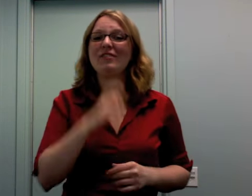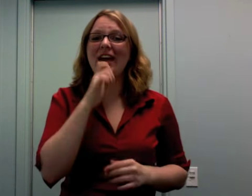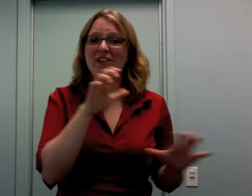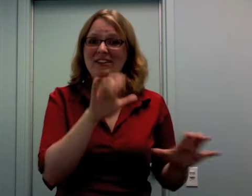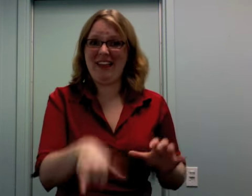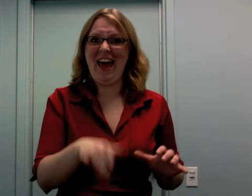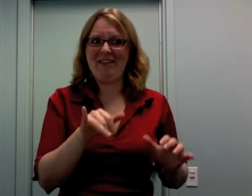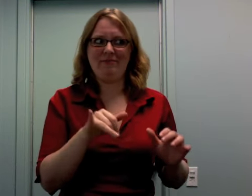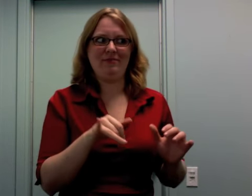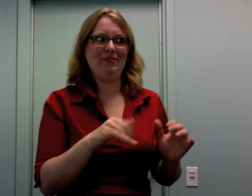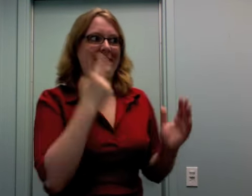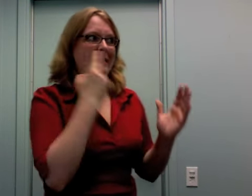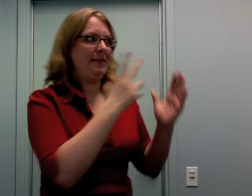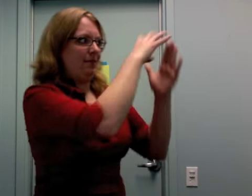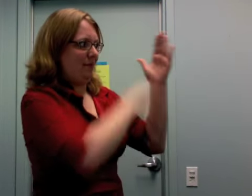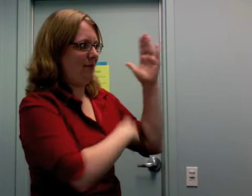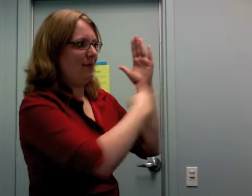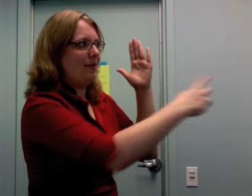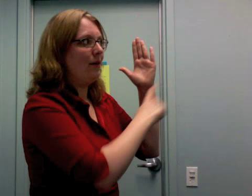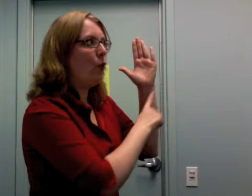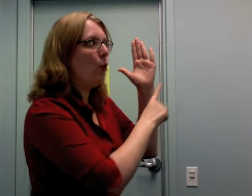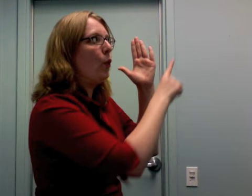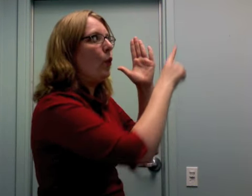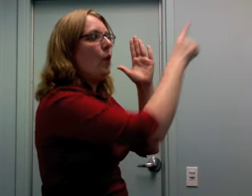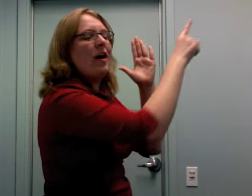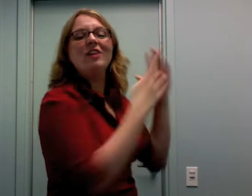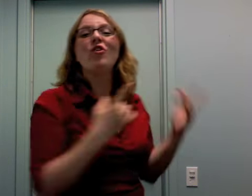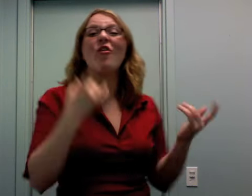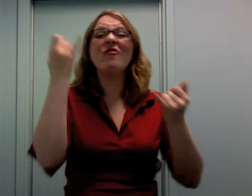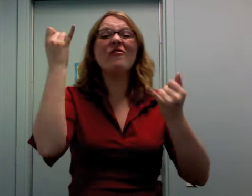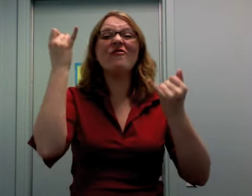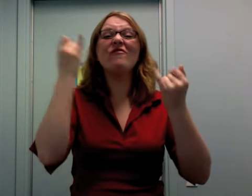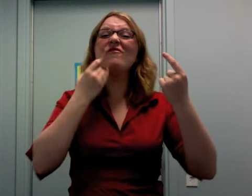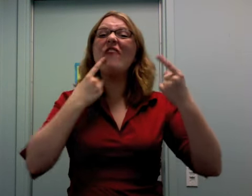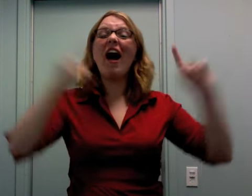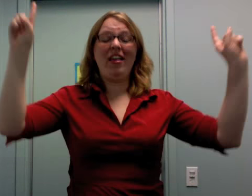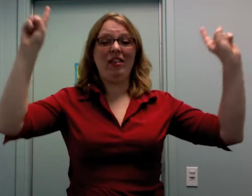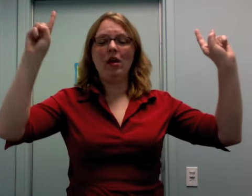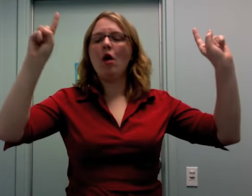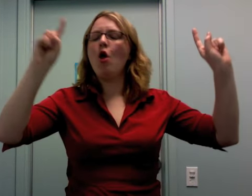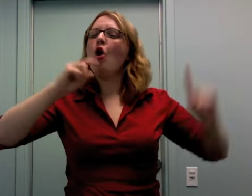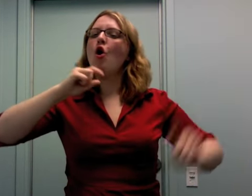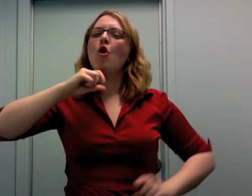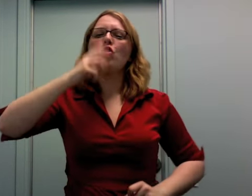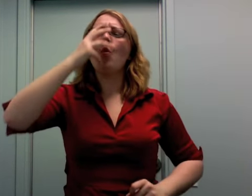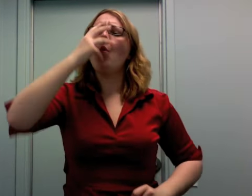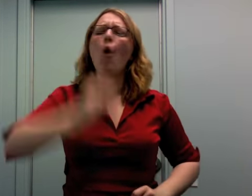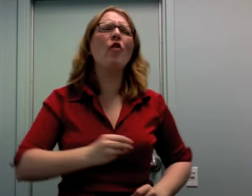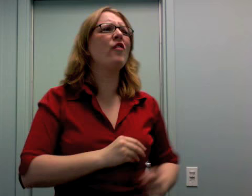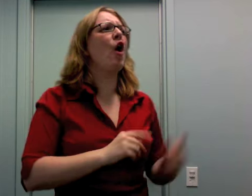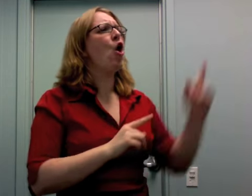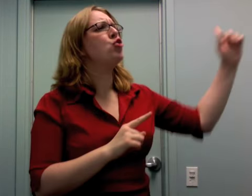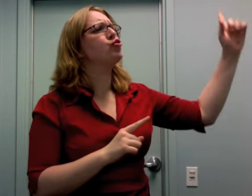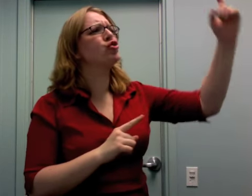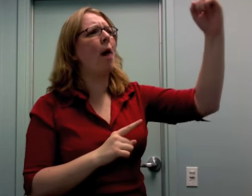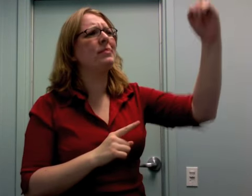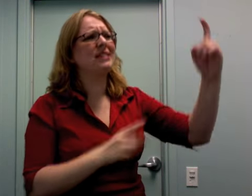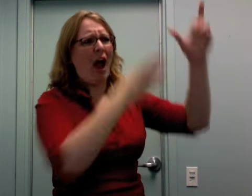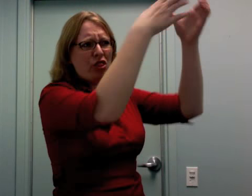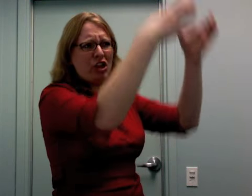Finally, the wolf jumps down the chimney and we think he's going to get that pig for sure,